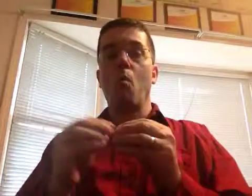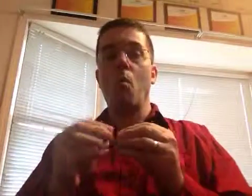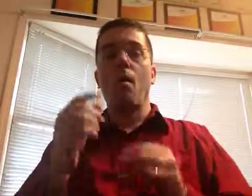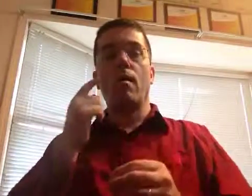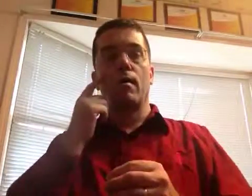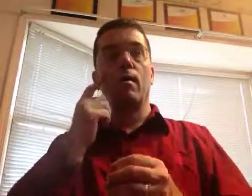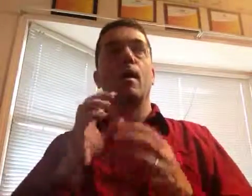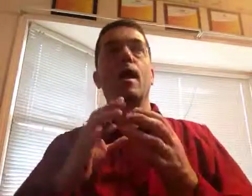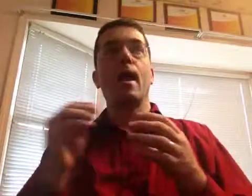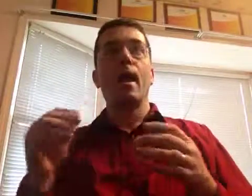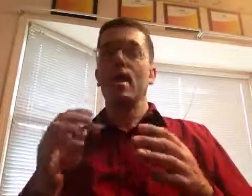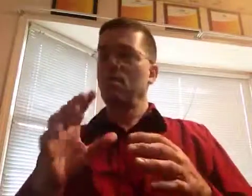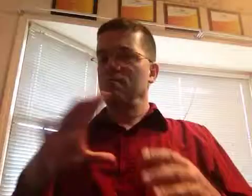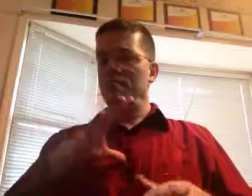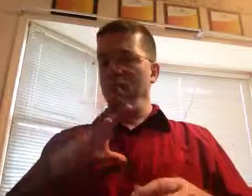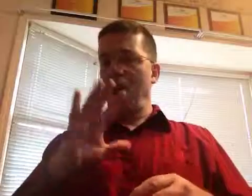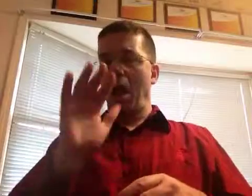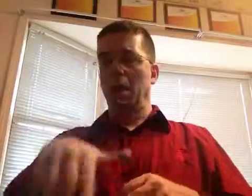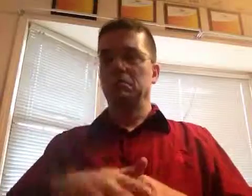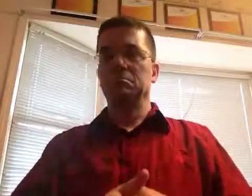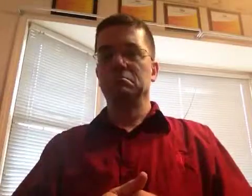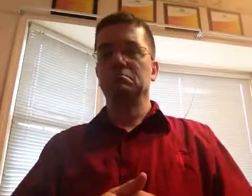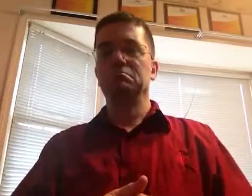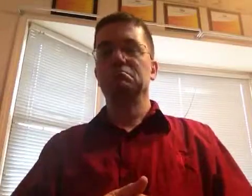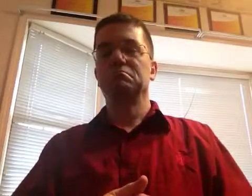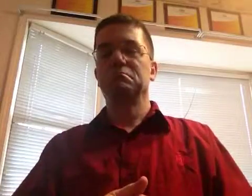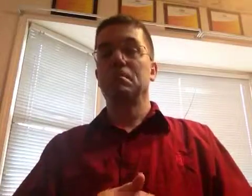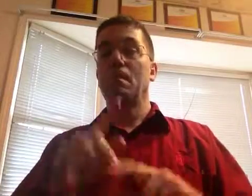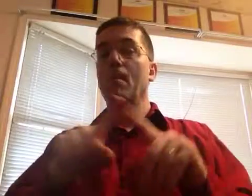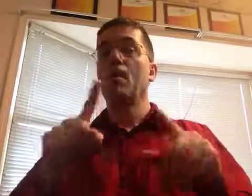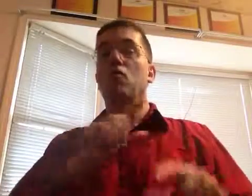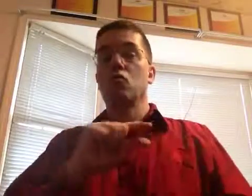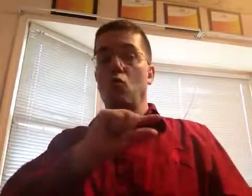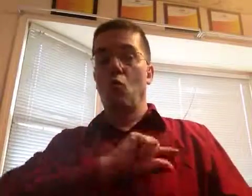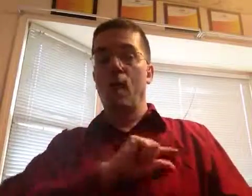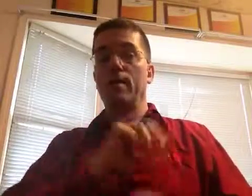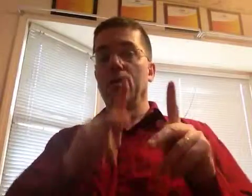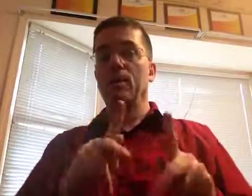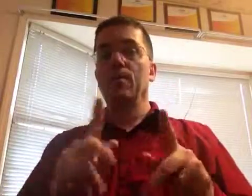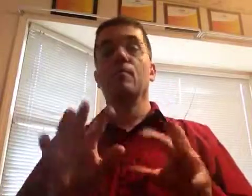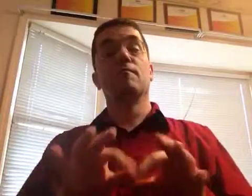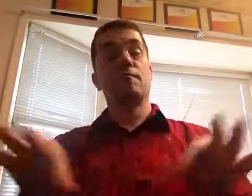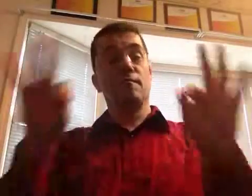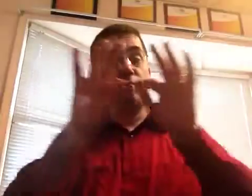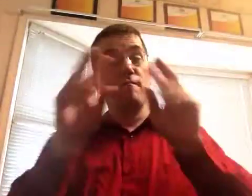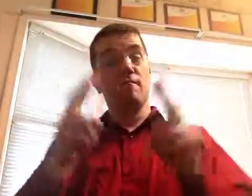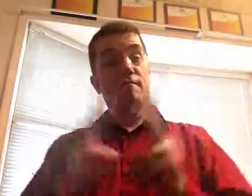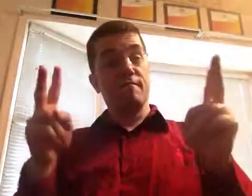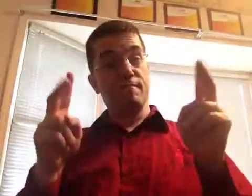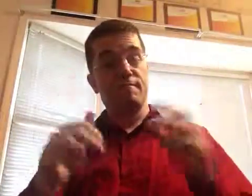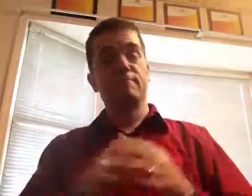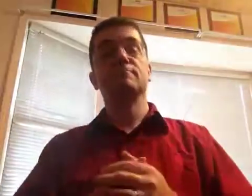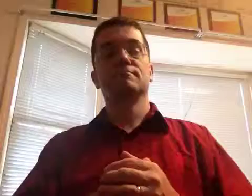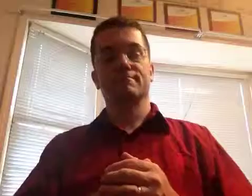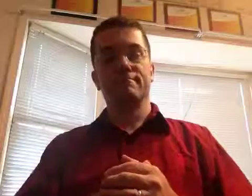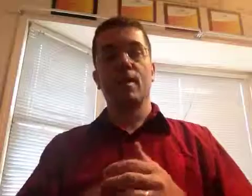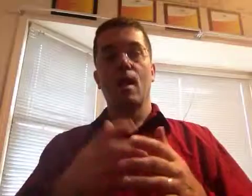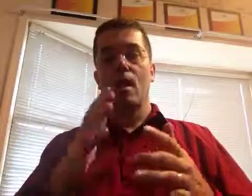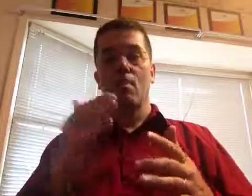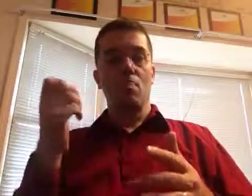worked out fine. But it had to do with the quality of the people involved. And they played through and they finished their,